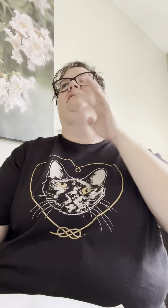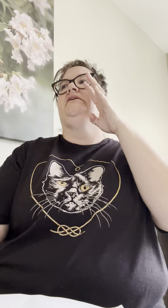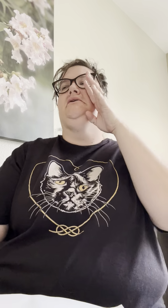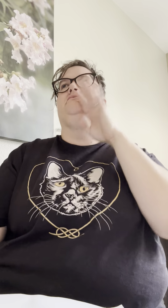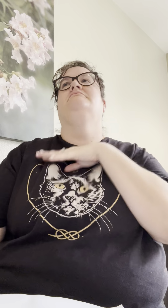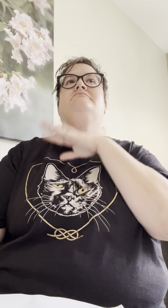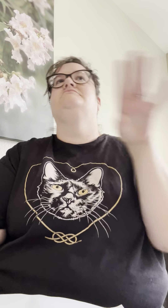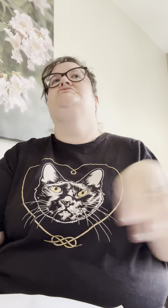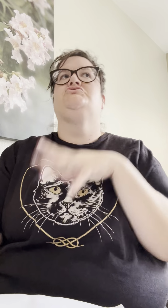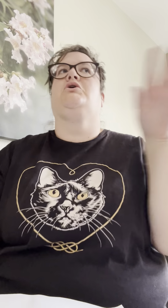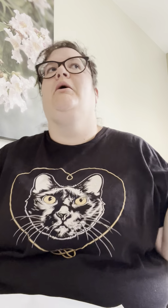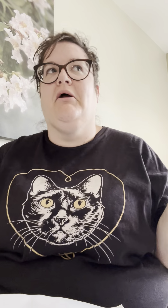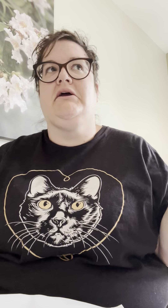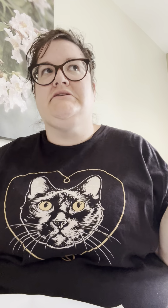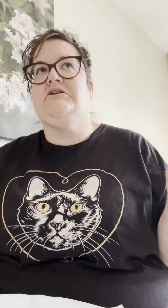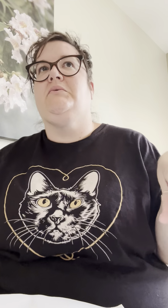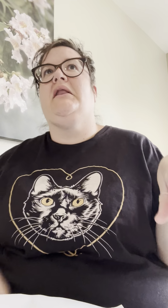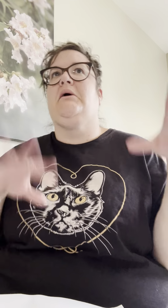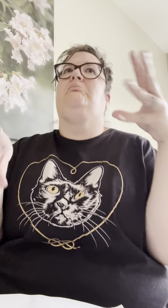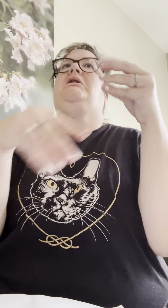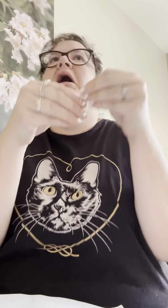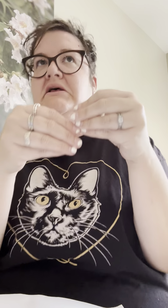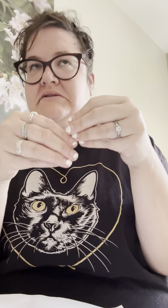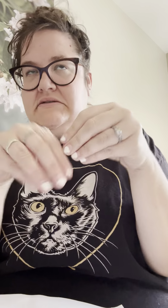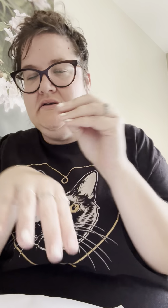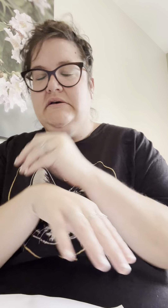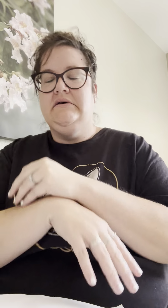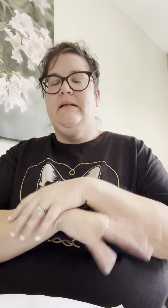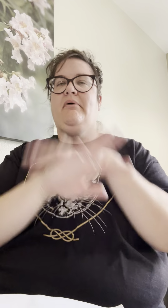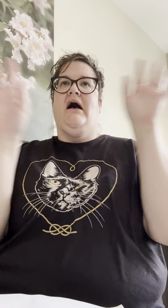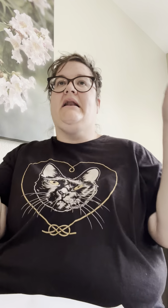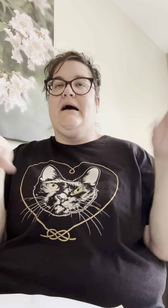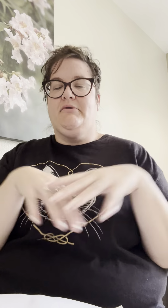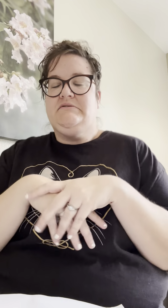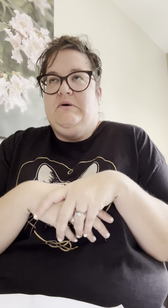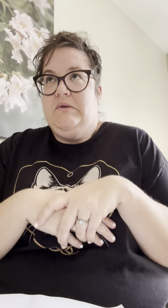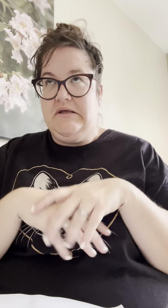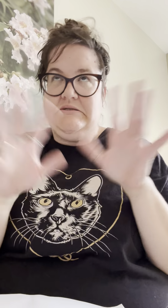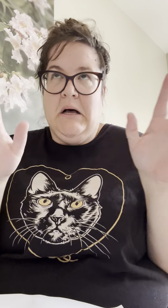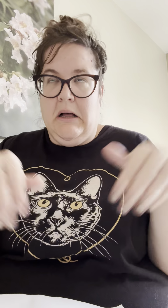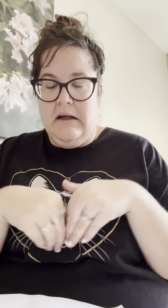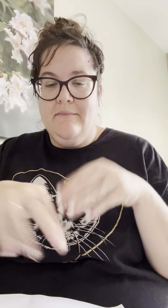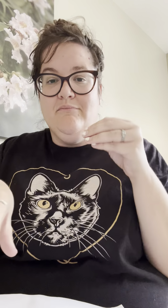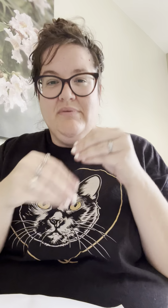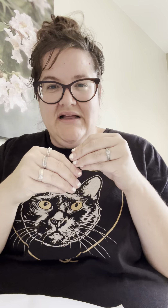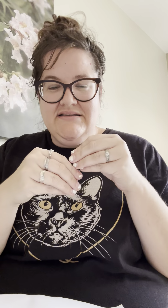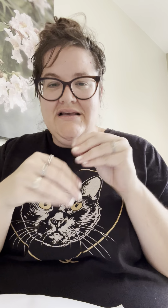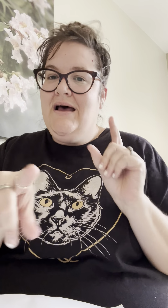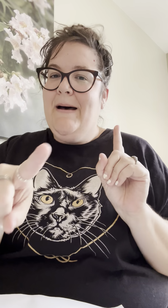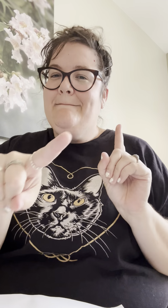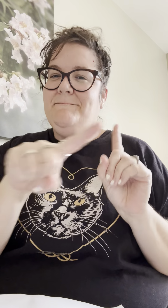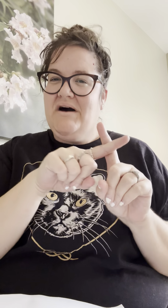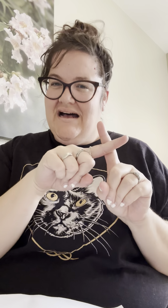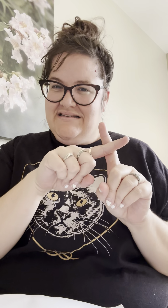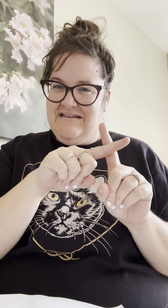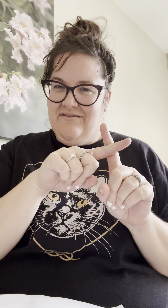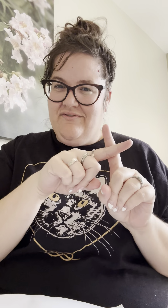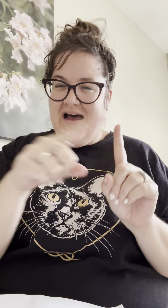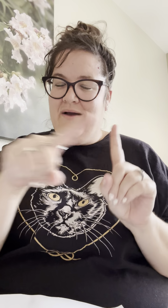know, strawberries at their wedding. Plus, pineapple smoothies. Oh, plus. Positive.